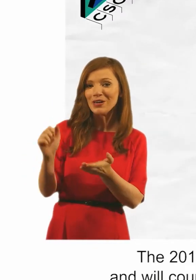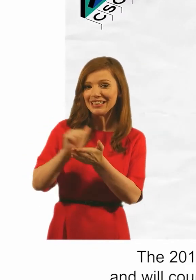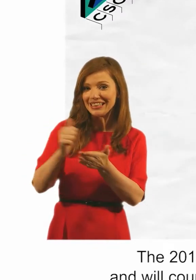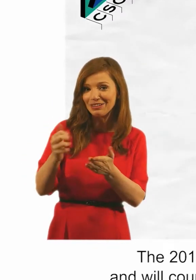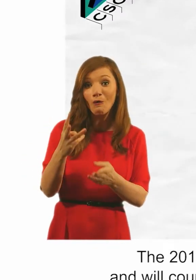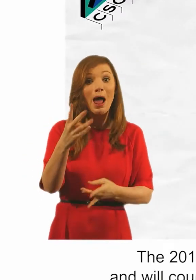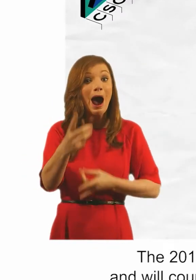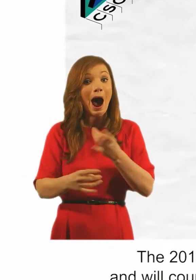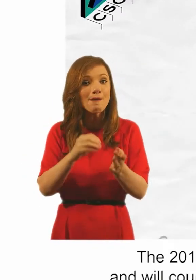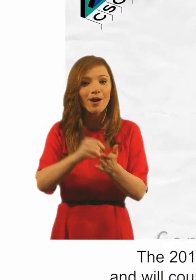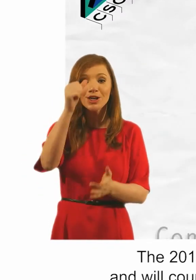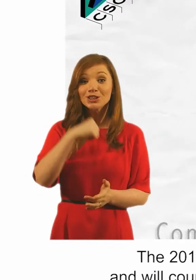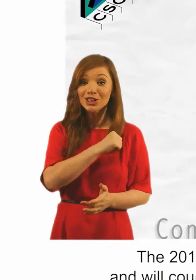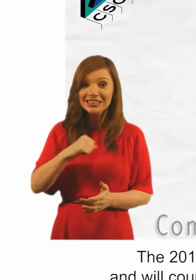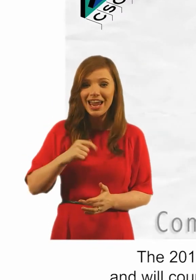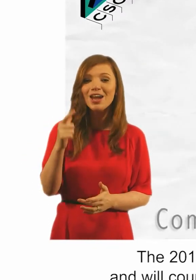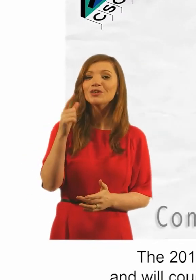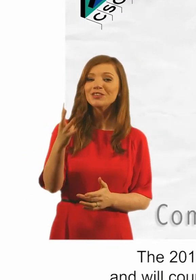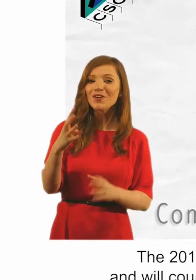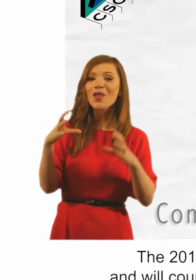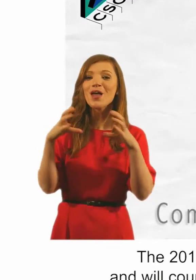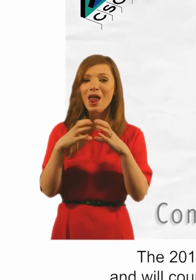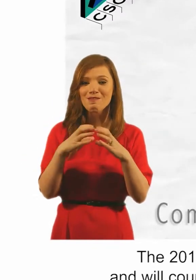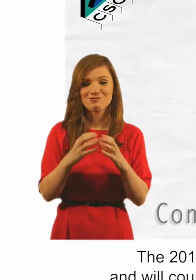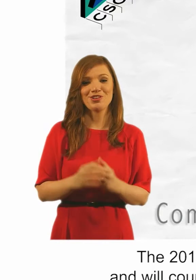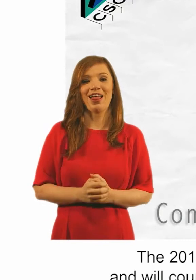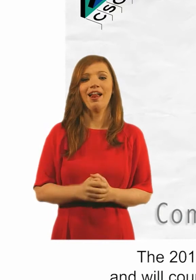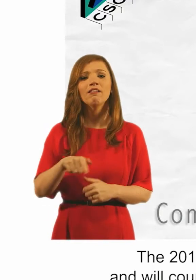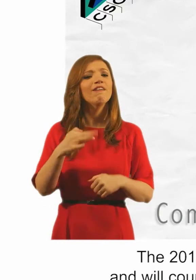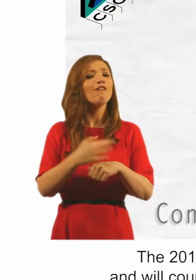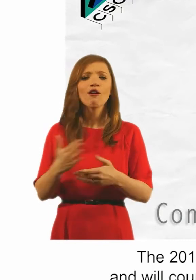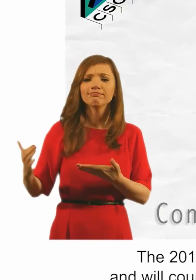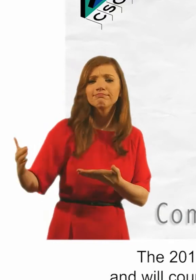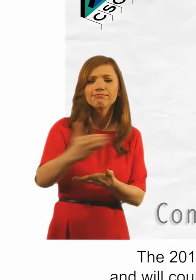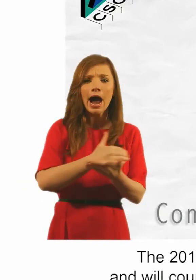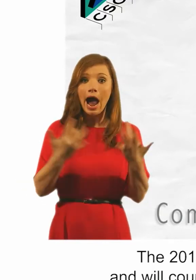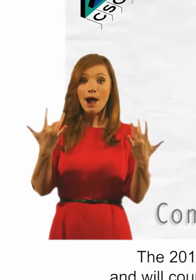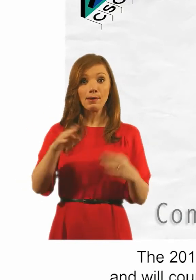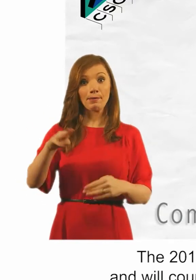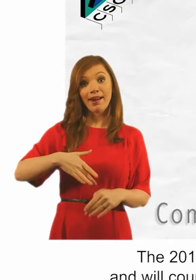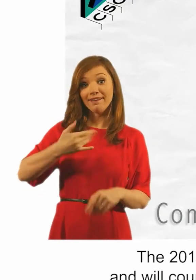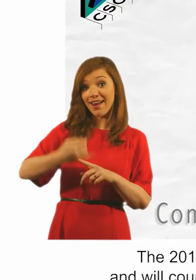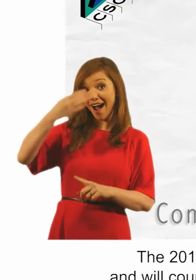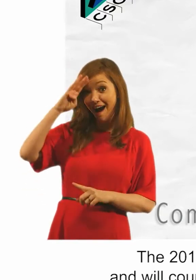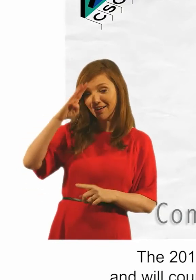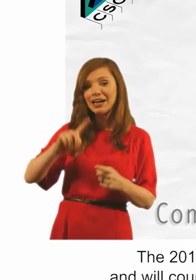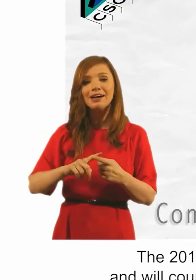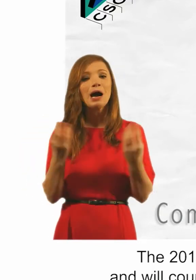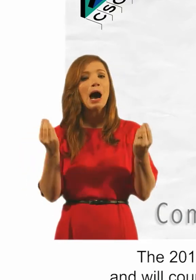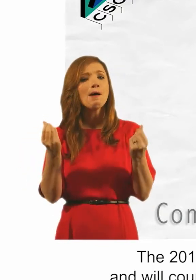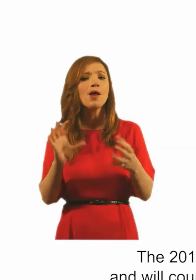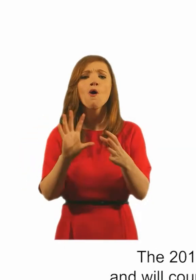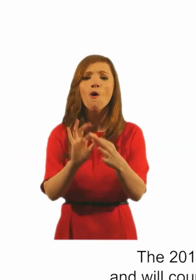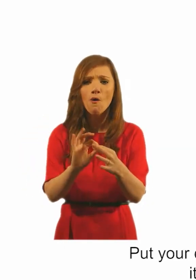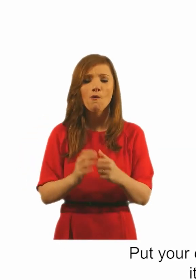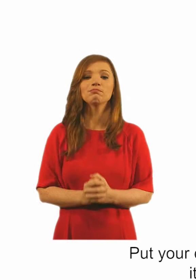The 2016 census will take place on Sunday, 24th of April, and will count all the people and households in the